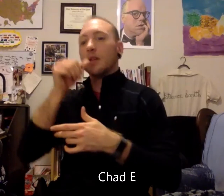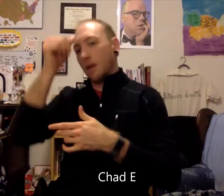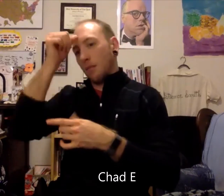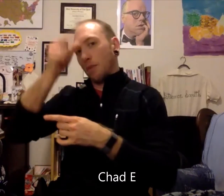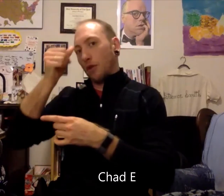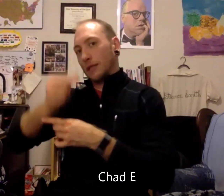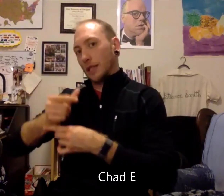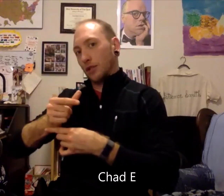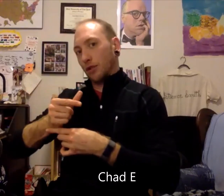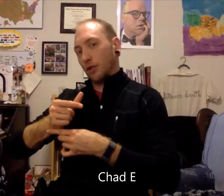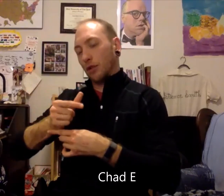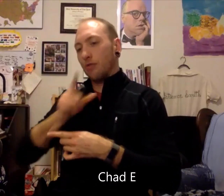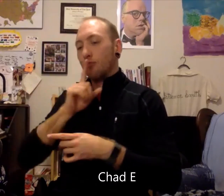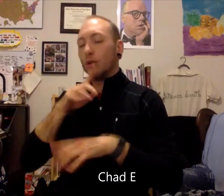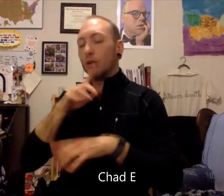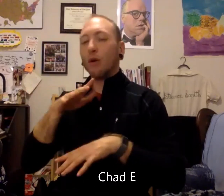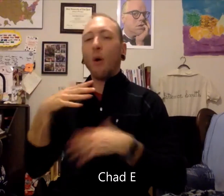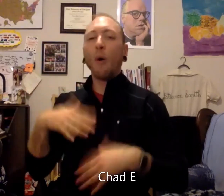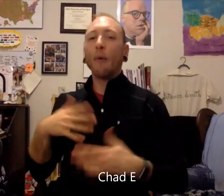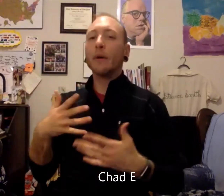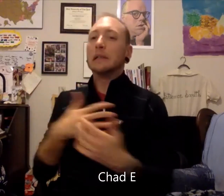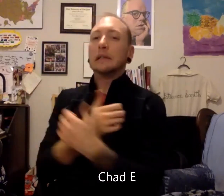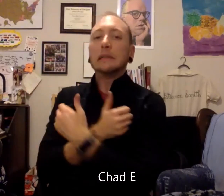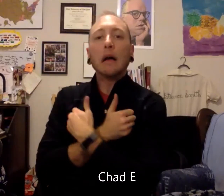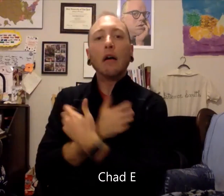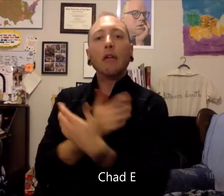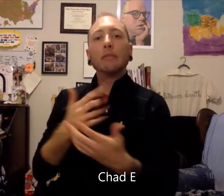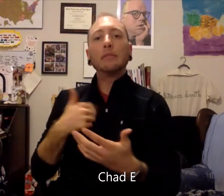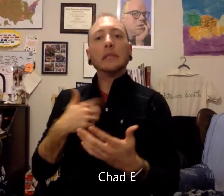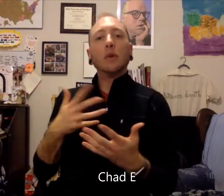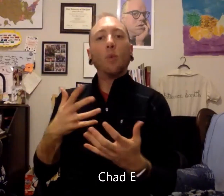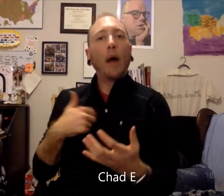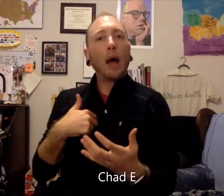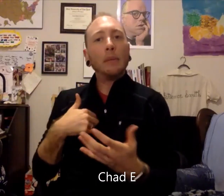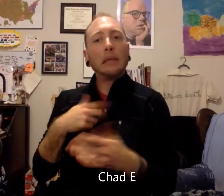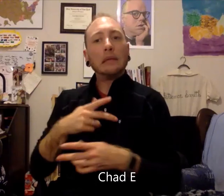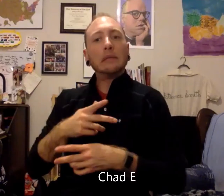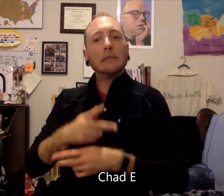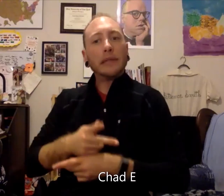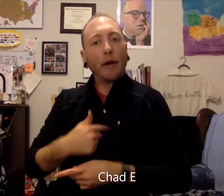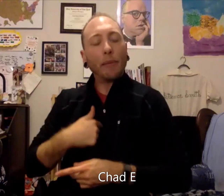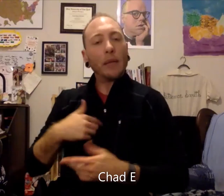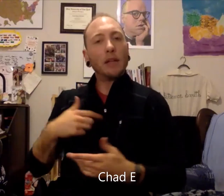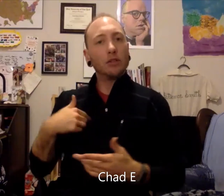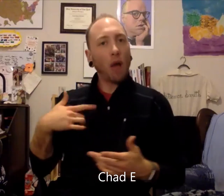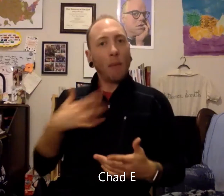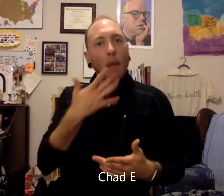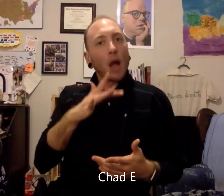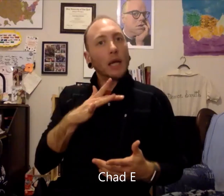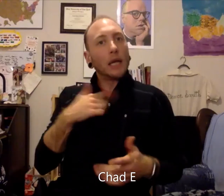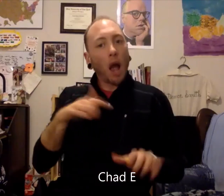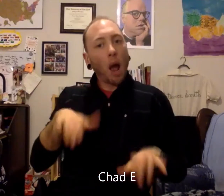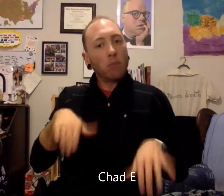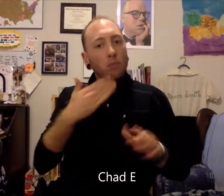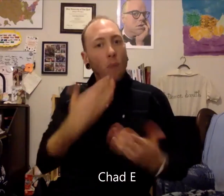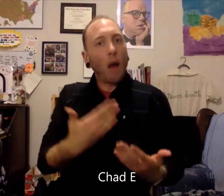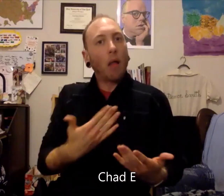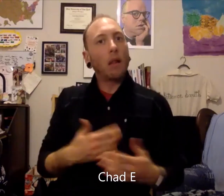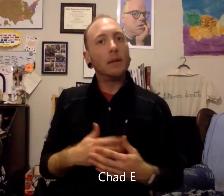felt loved and wanted and cared for. So I consider myself very lucky for my upbringing. And at about